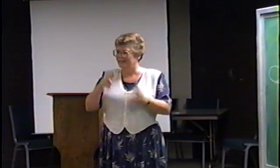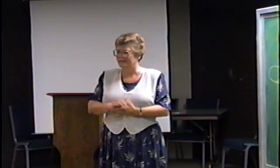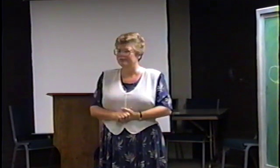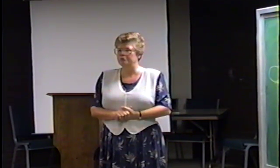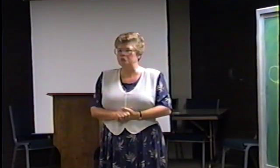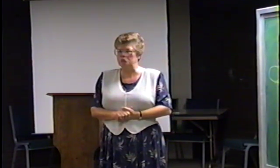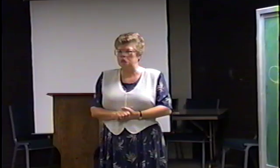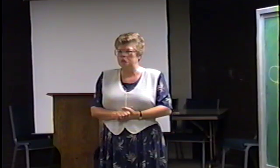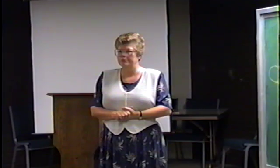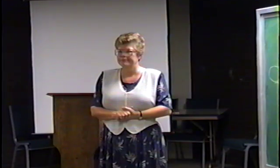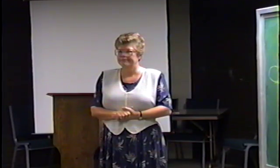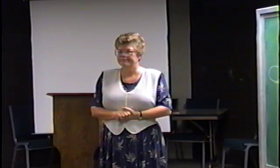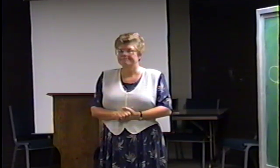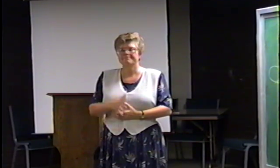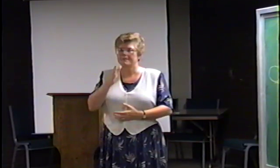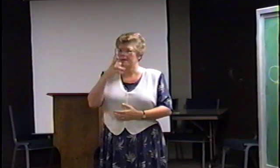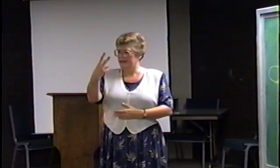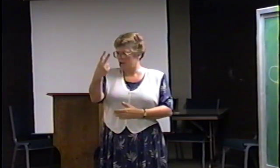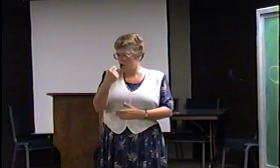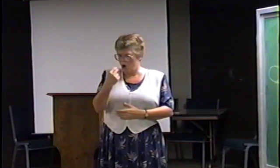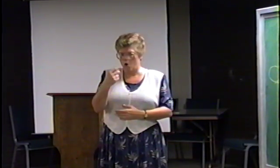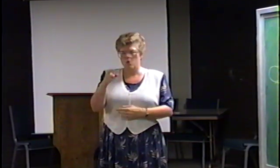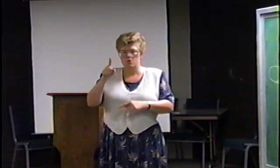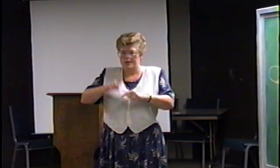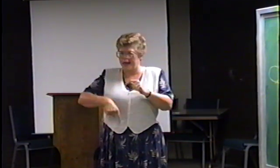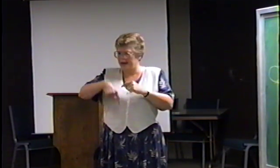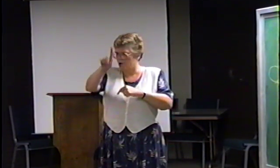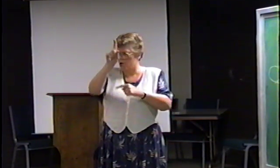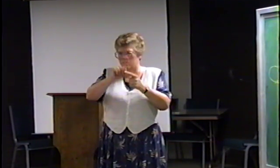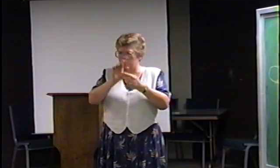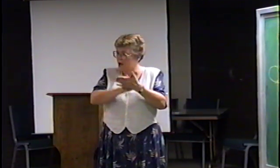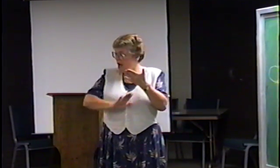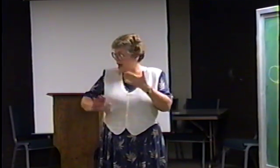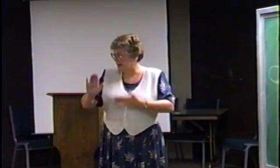finish. Mom said, no, can I go to college?